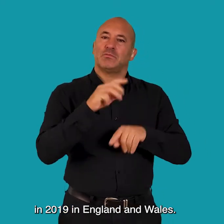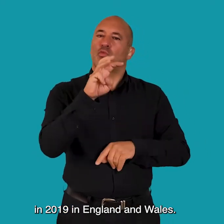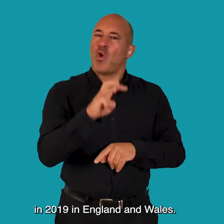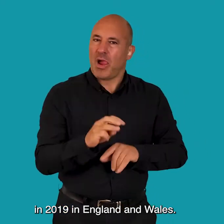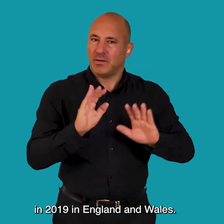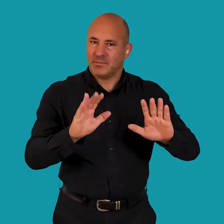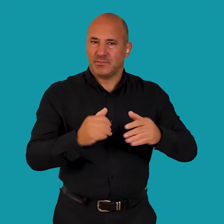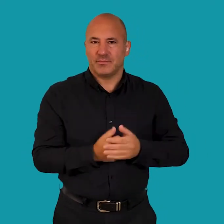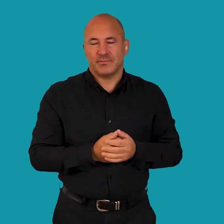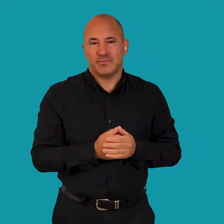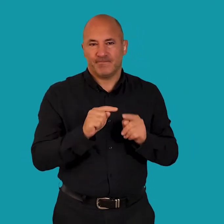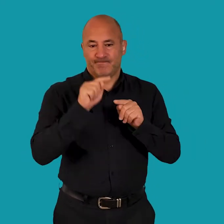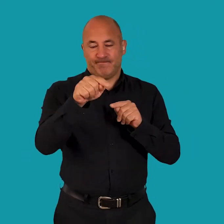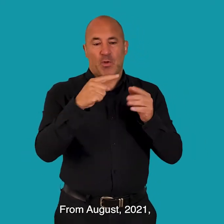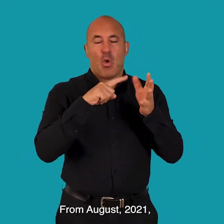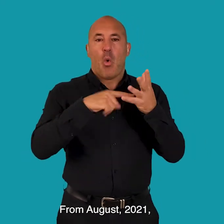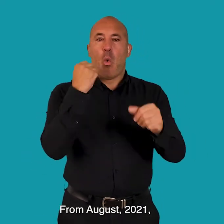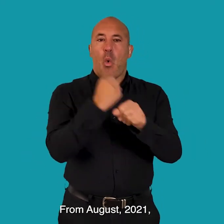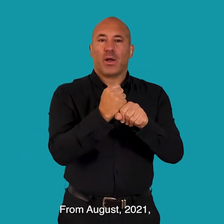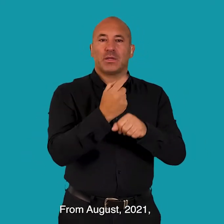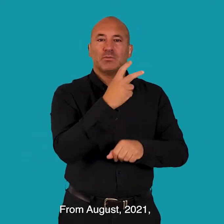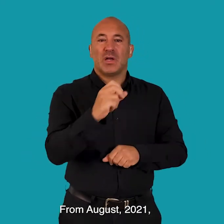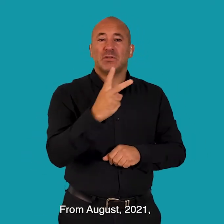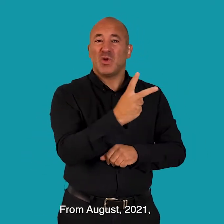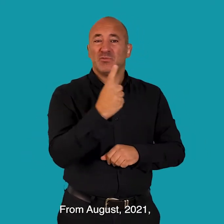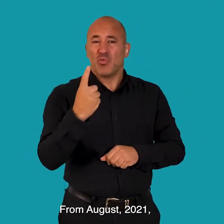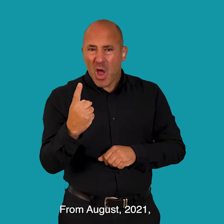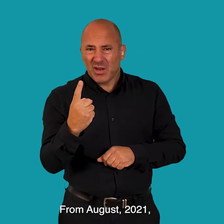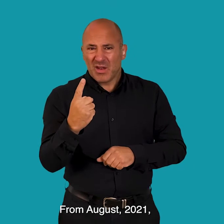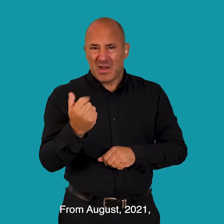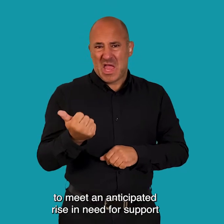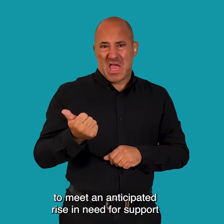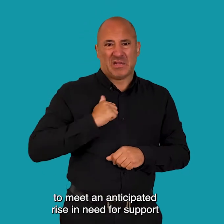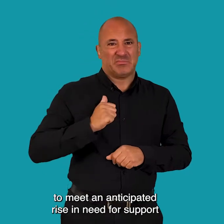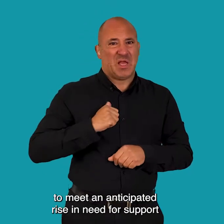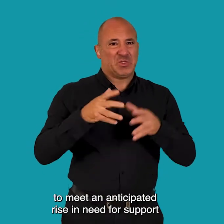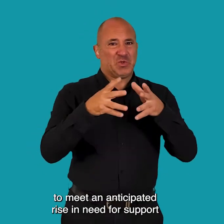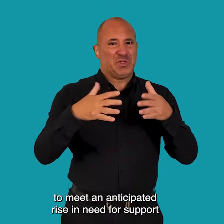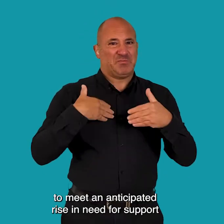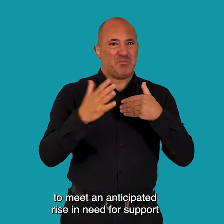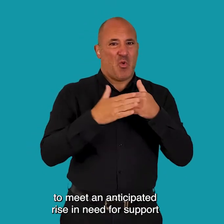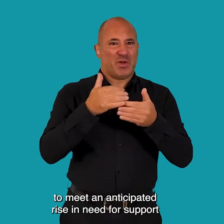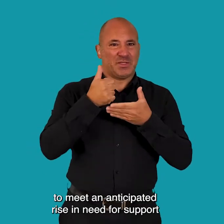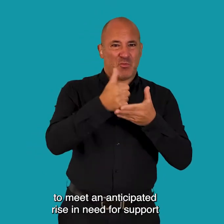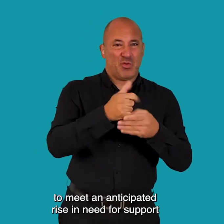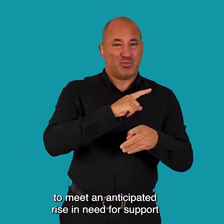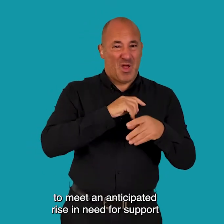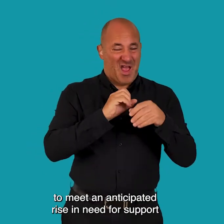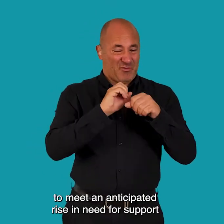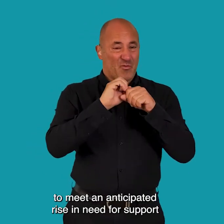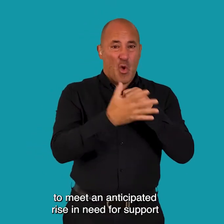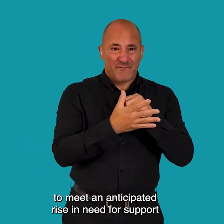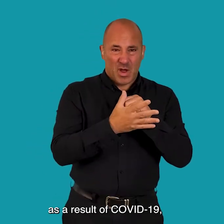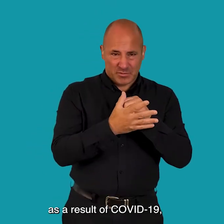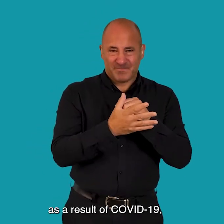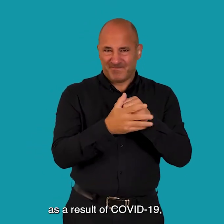Wales. From August 2021, to meet an anticipated rise in need for support as a result